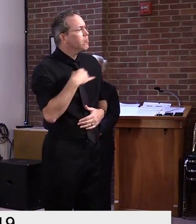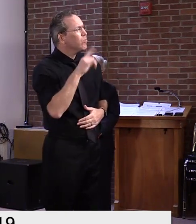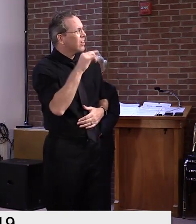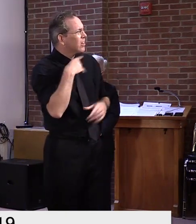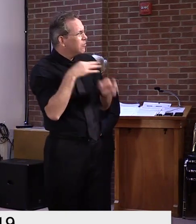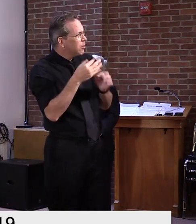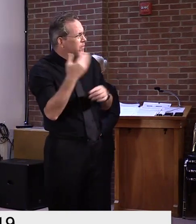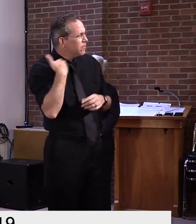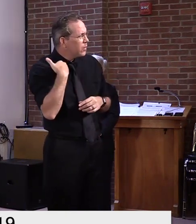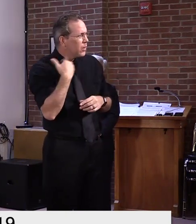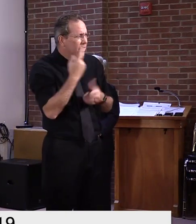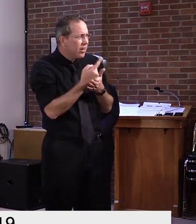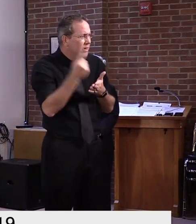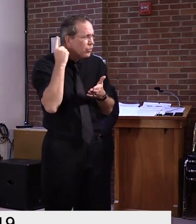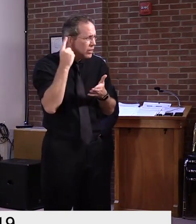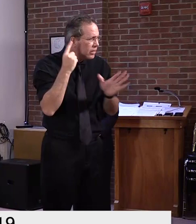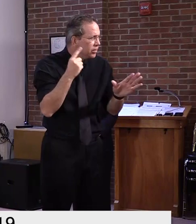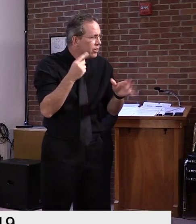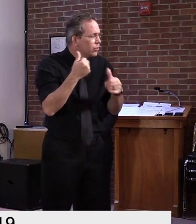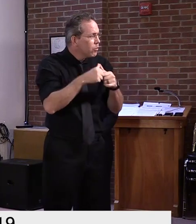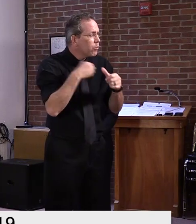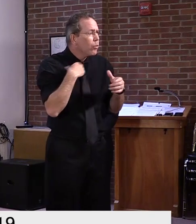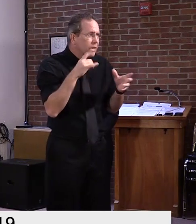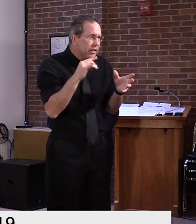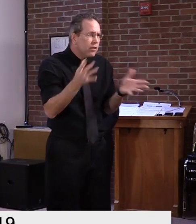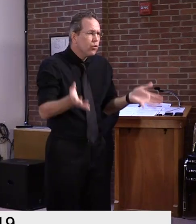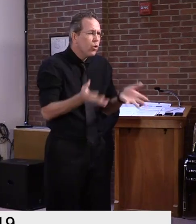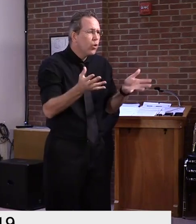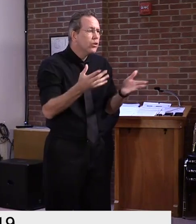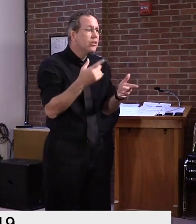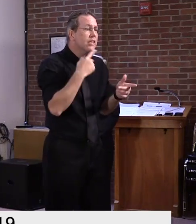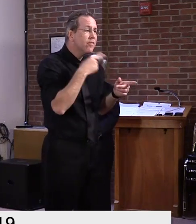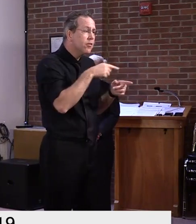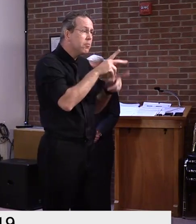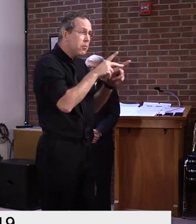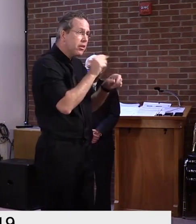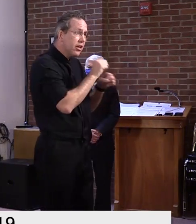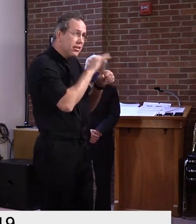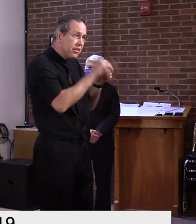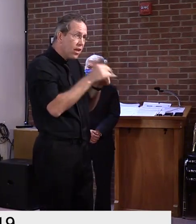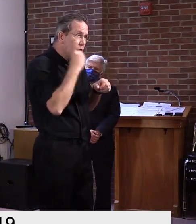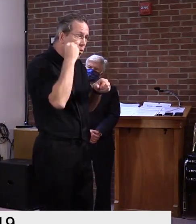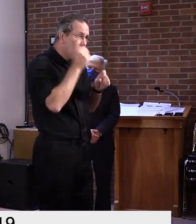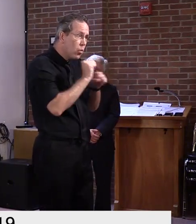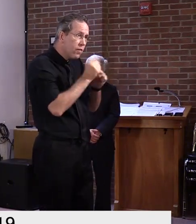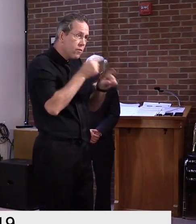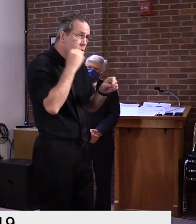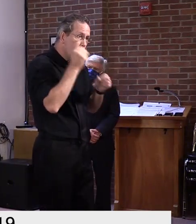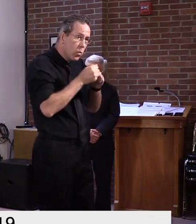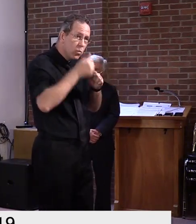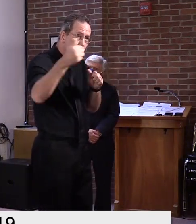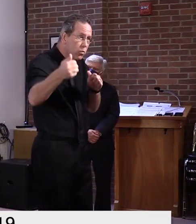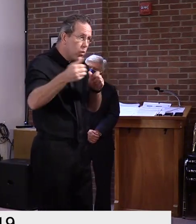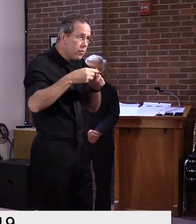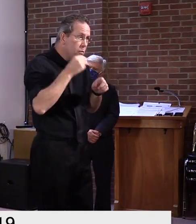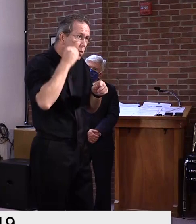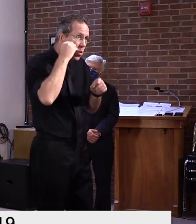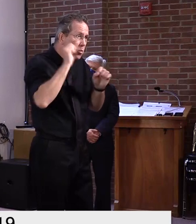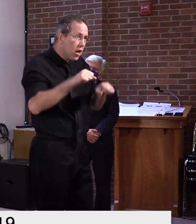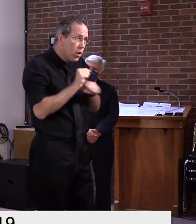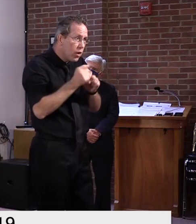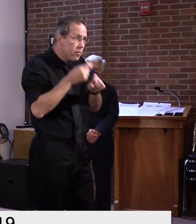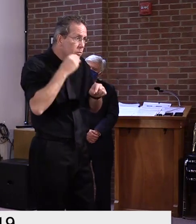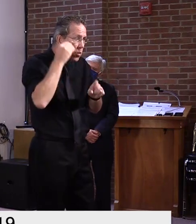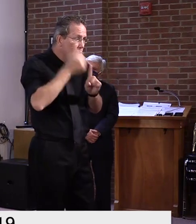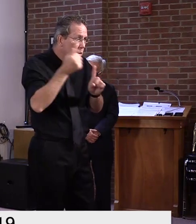to that standard, that policy. If you can, stay home and work from home if possible to